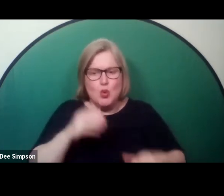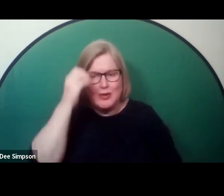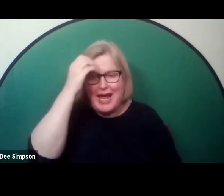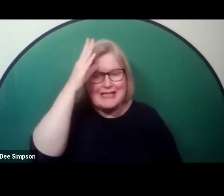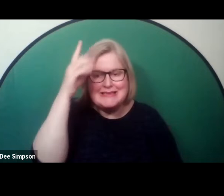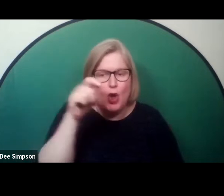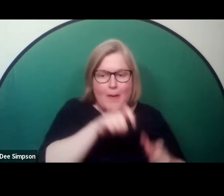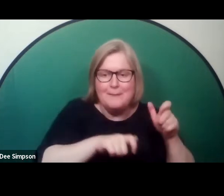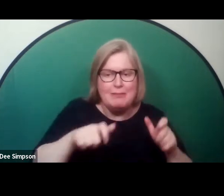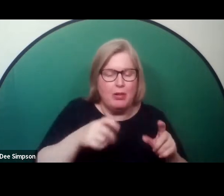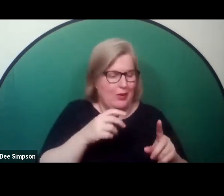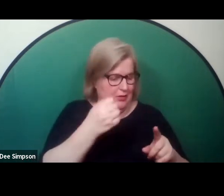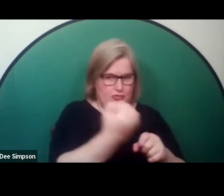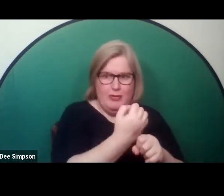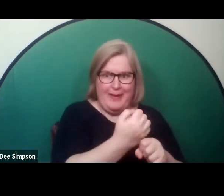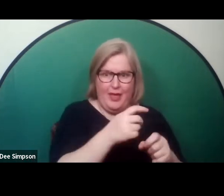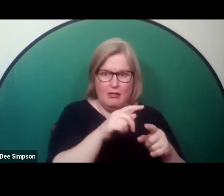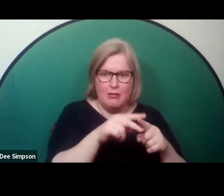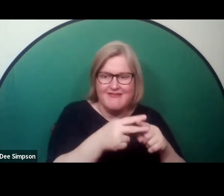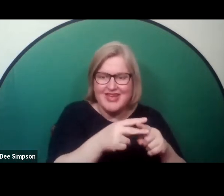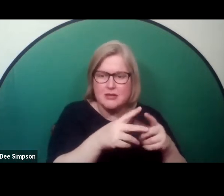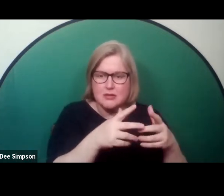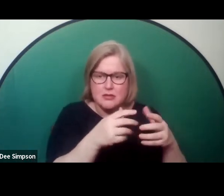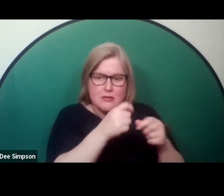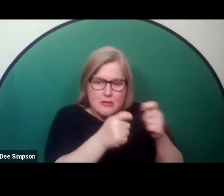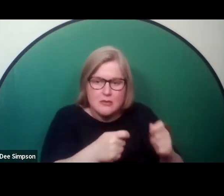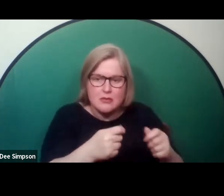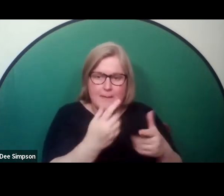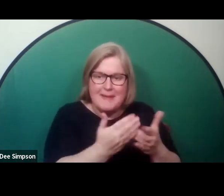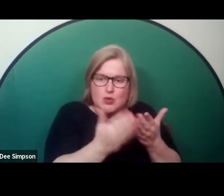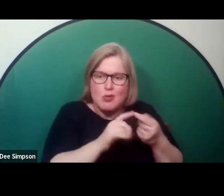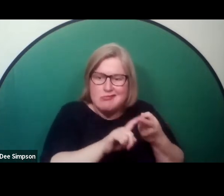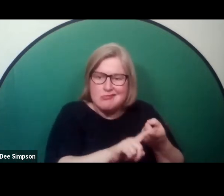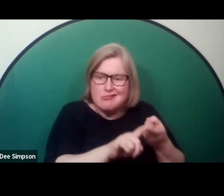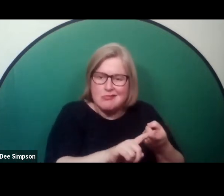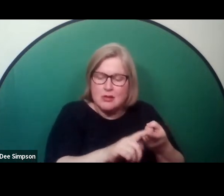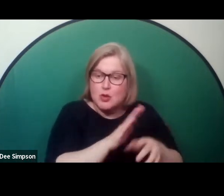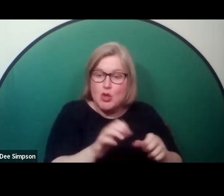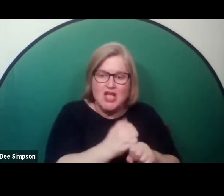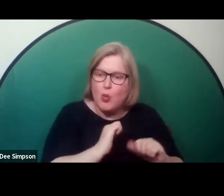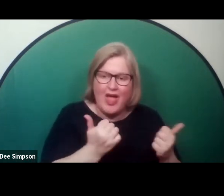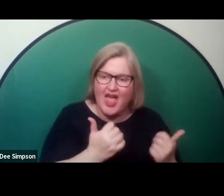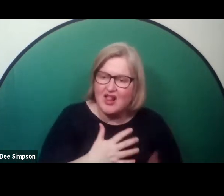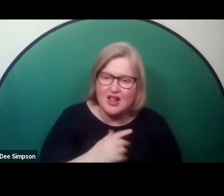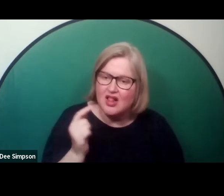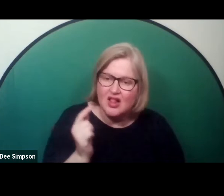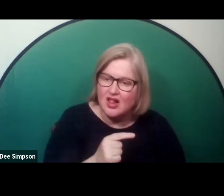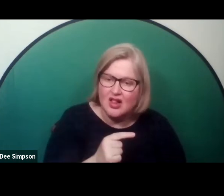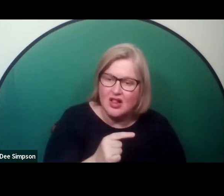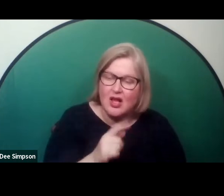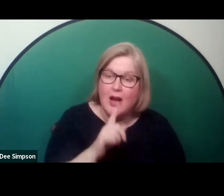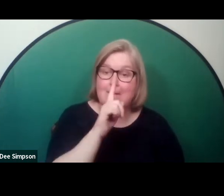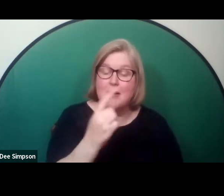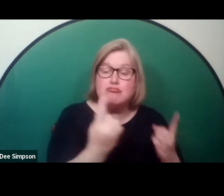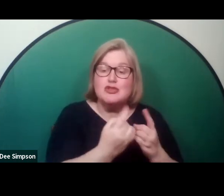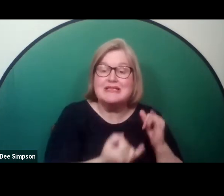and it's just, it's not as done as well as it could be. In terms of product end